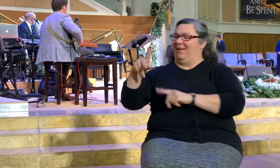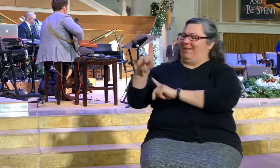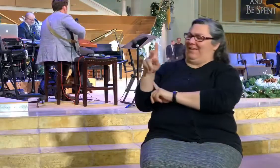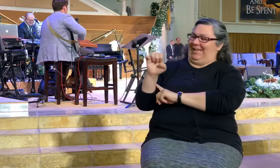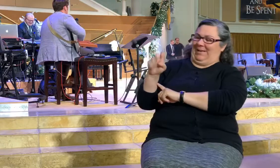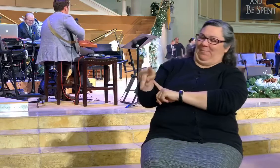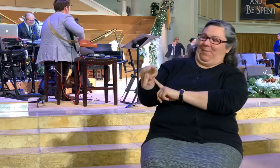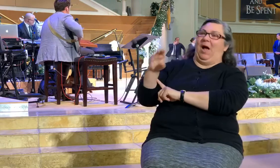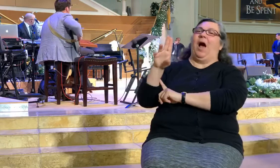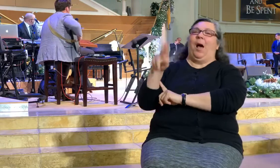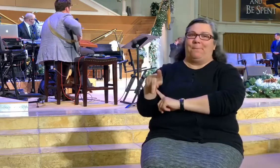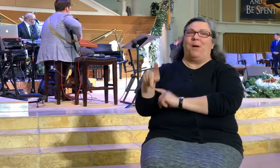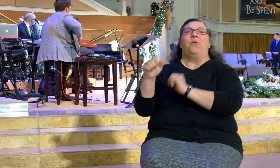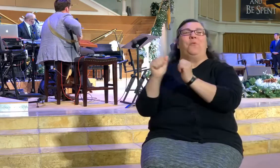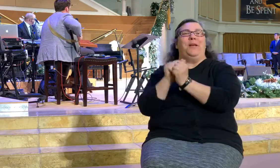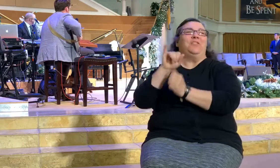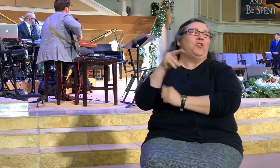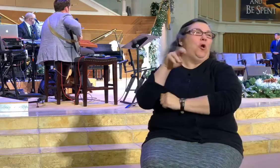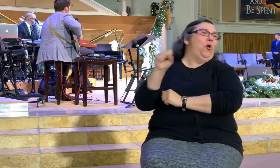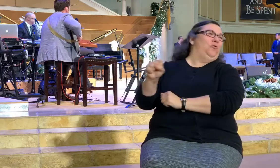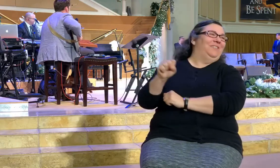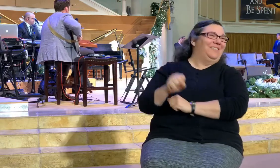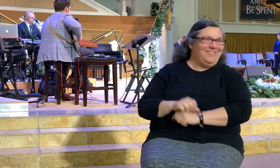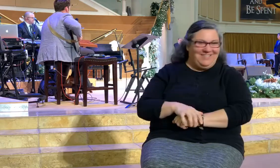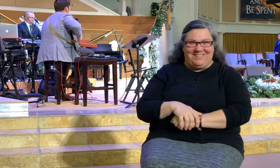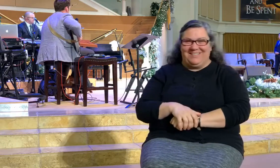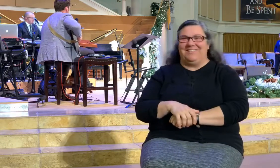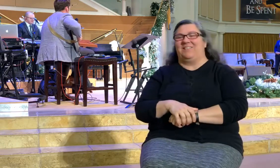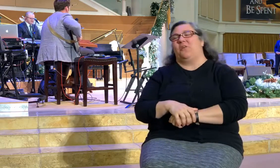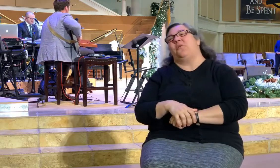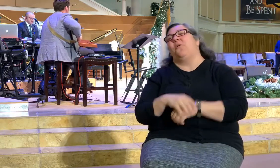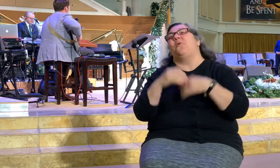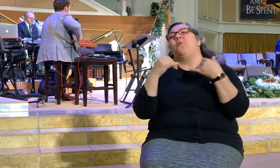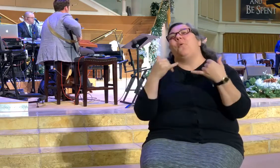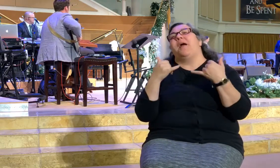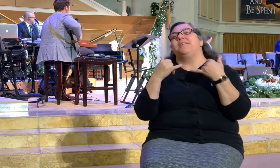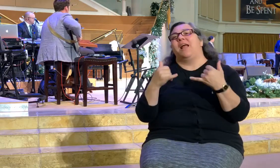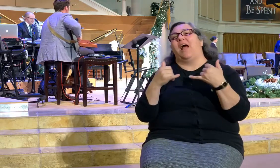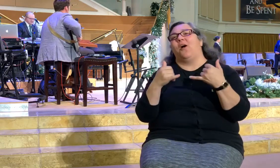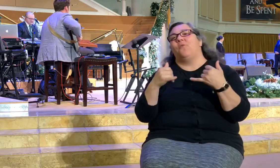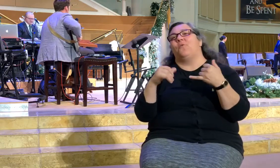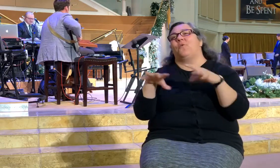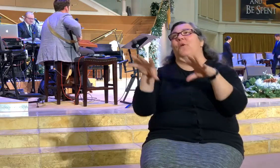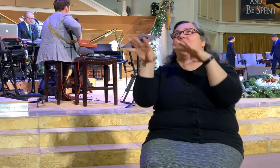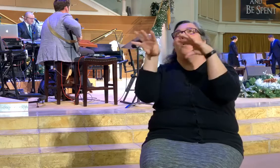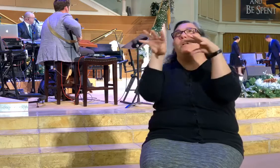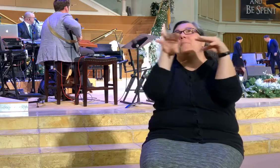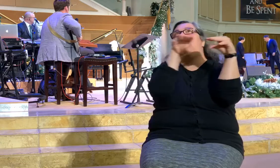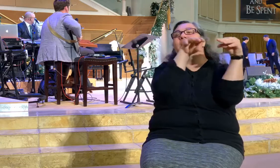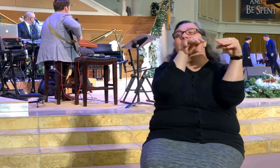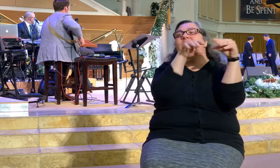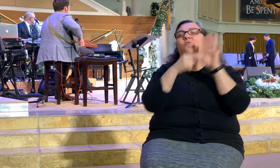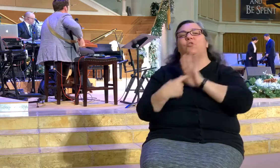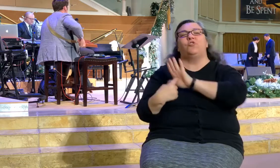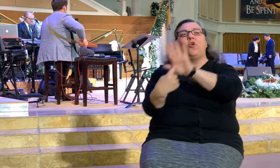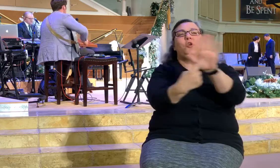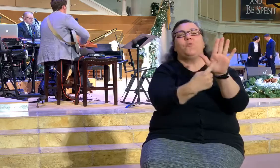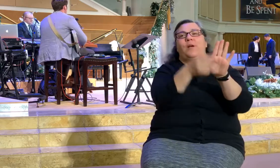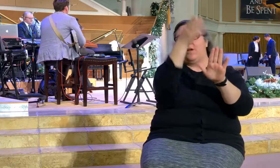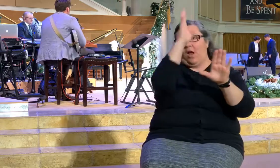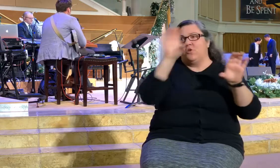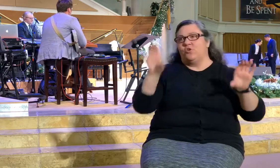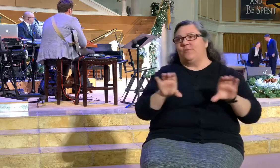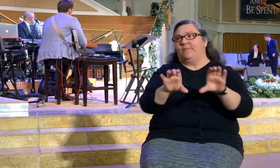And I think right now we're going to dim the lights and we're going to get an update on what God is doing. Now, this